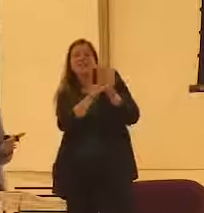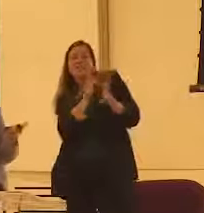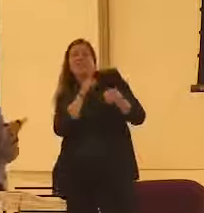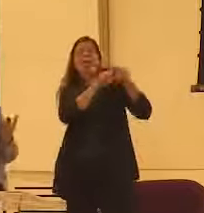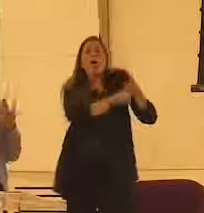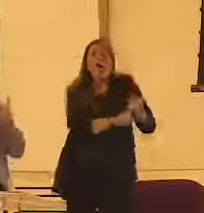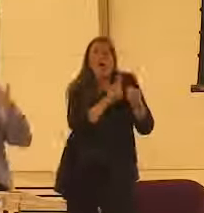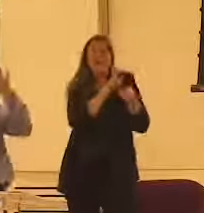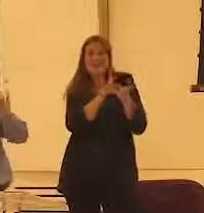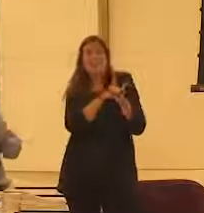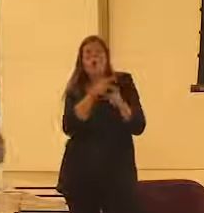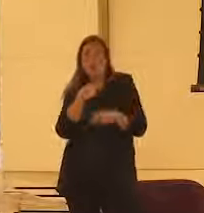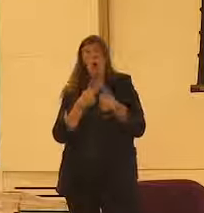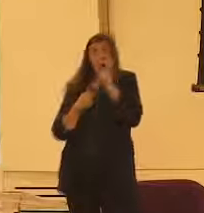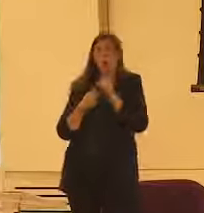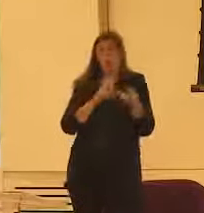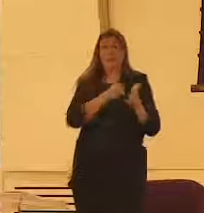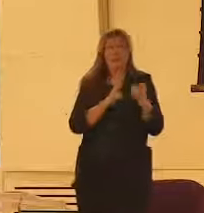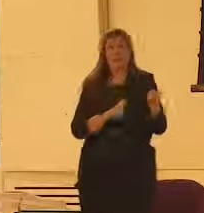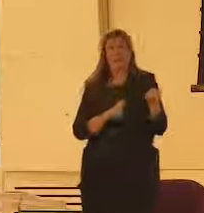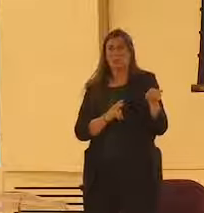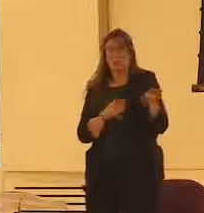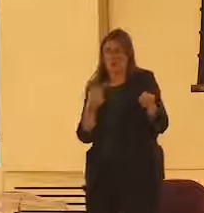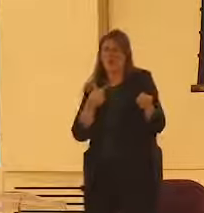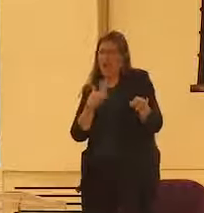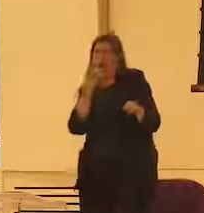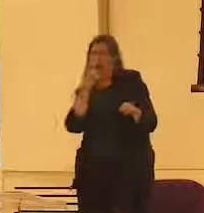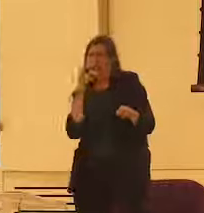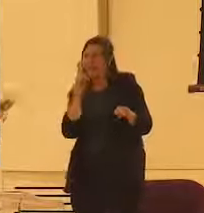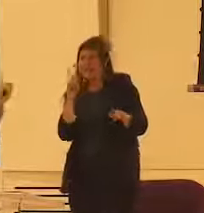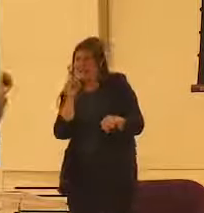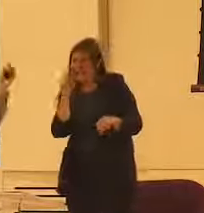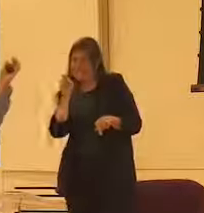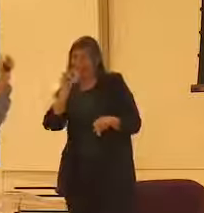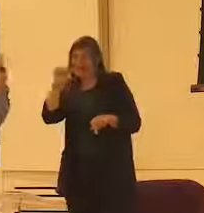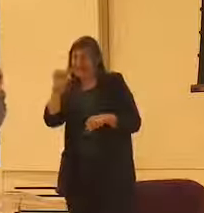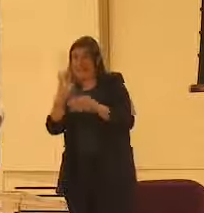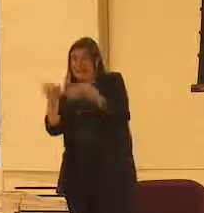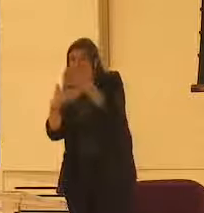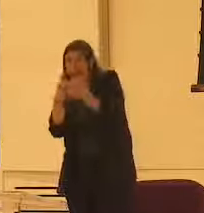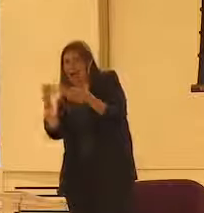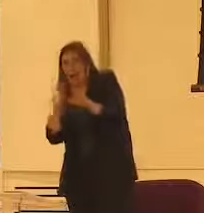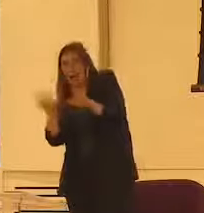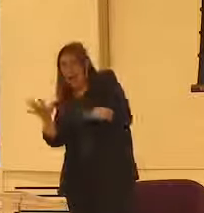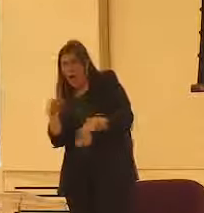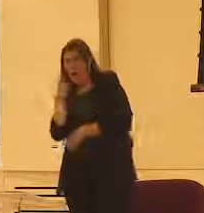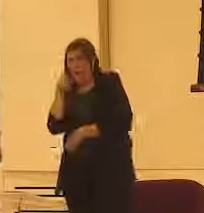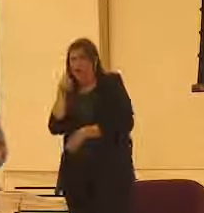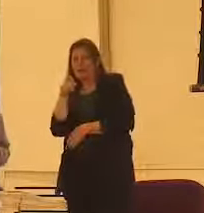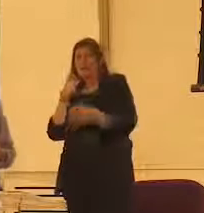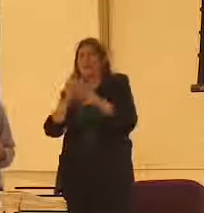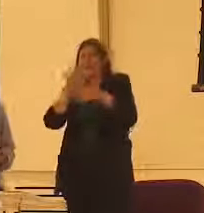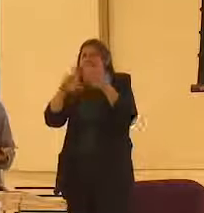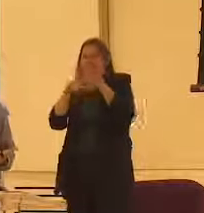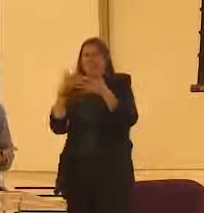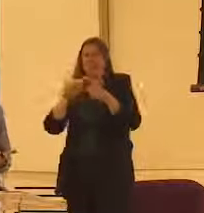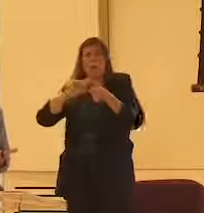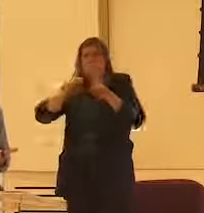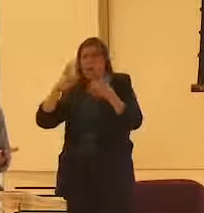interpreter, I can see what their sign language is doing. I can see their sign language beginning to break down because they're really, really psychotic.